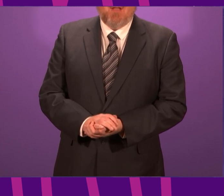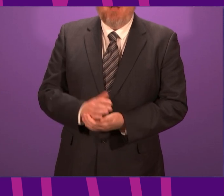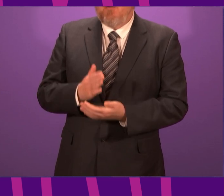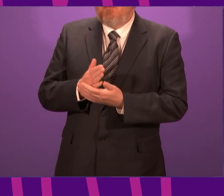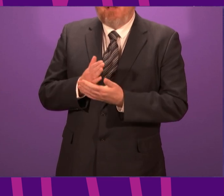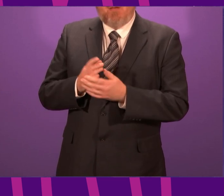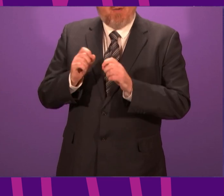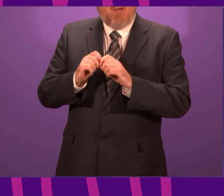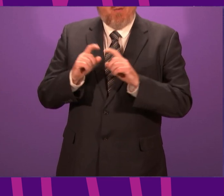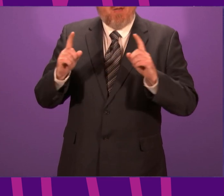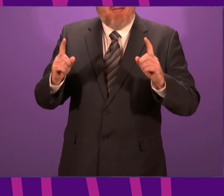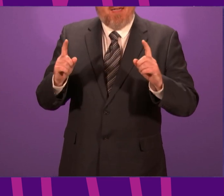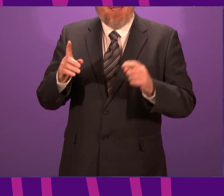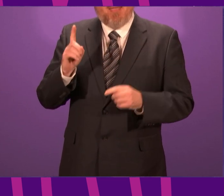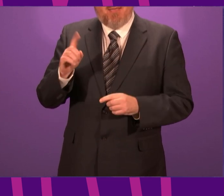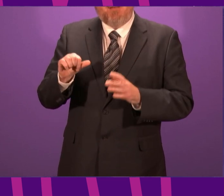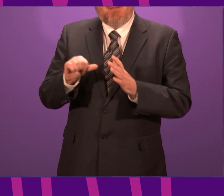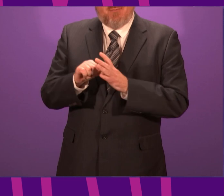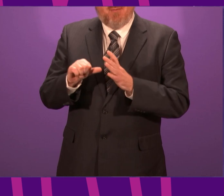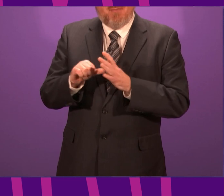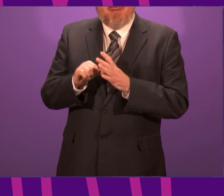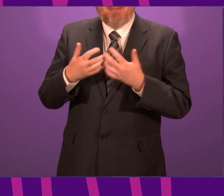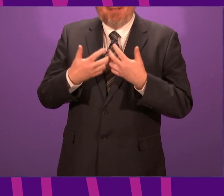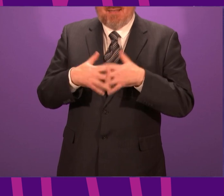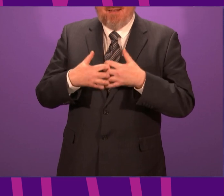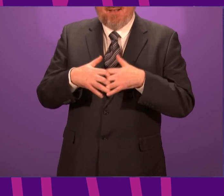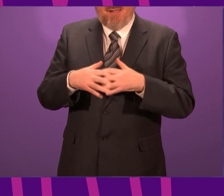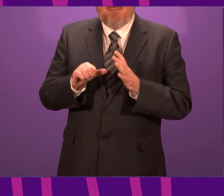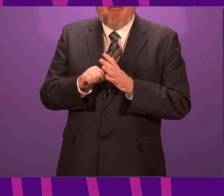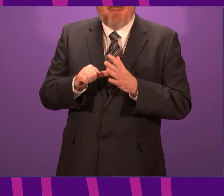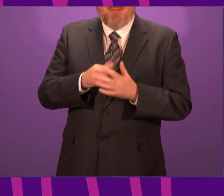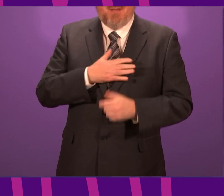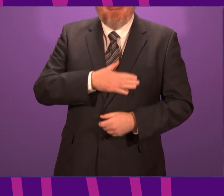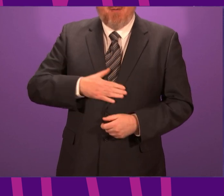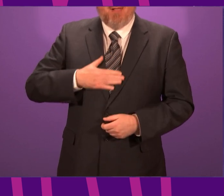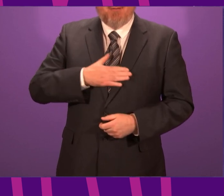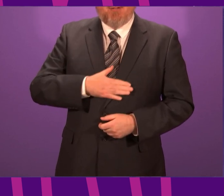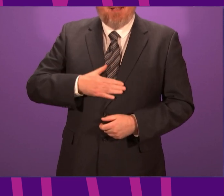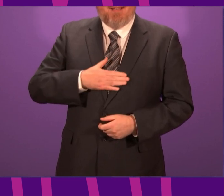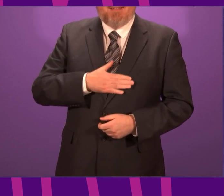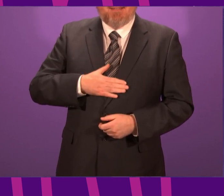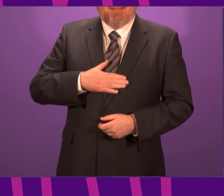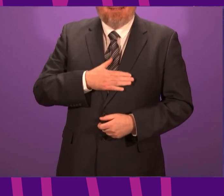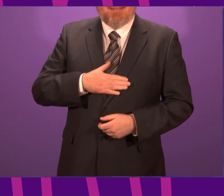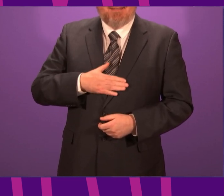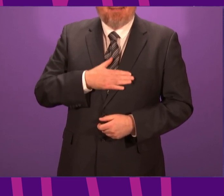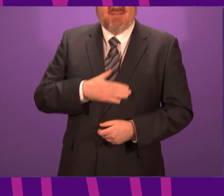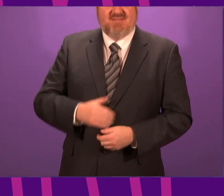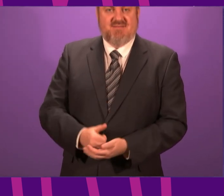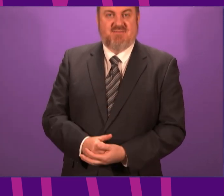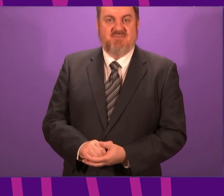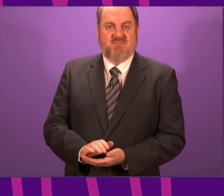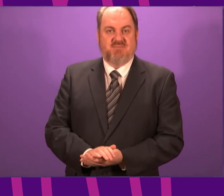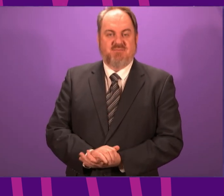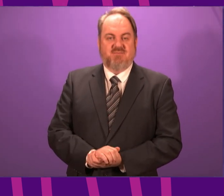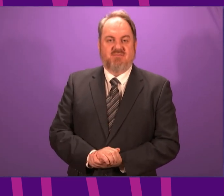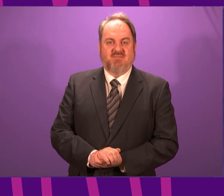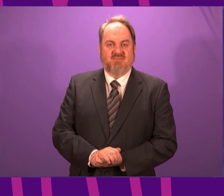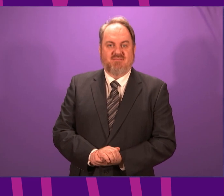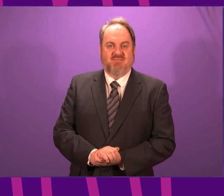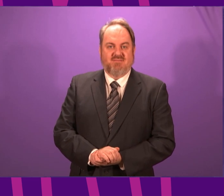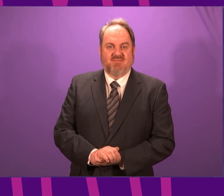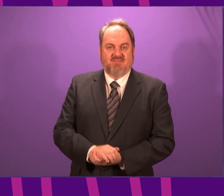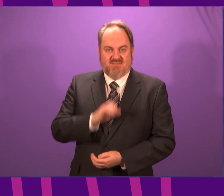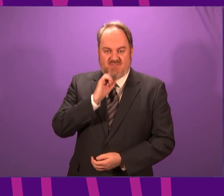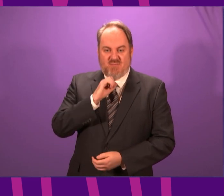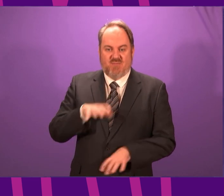itself a solution. So governments across these islands are now adopting a tiered system of response to see us through the winter and into the new year, with